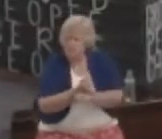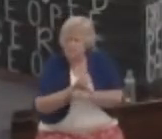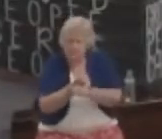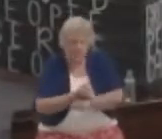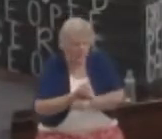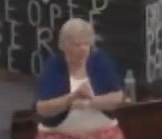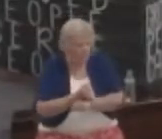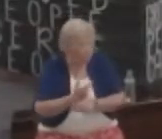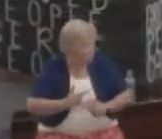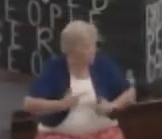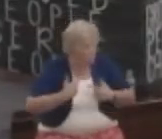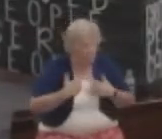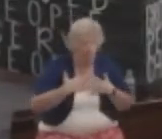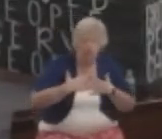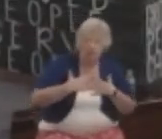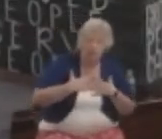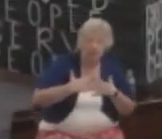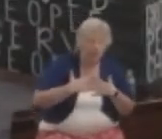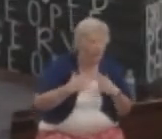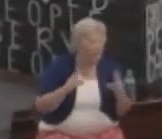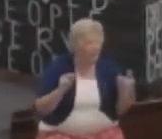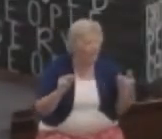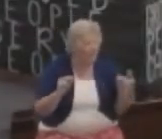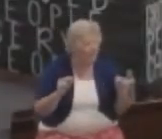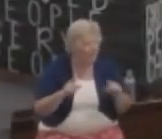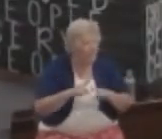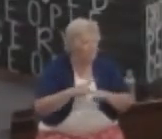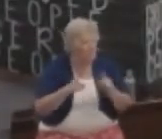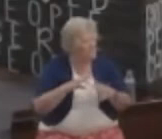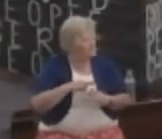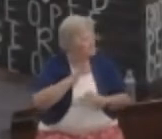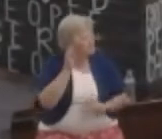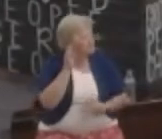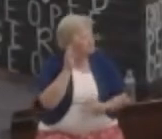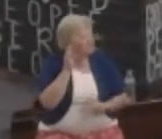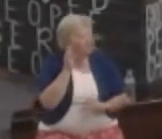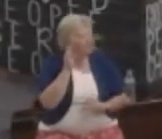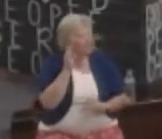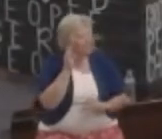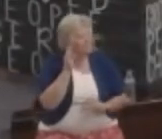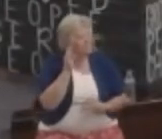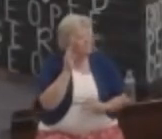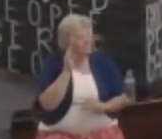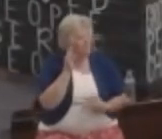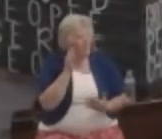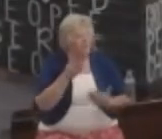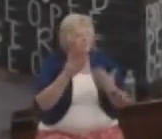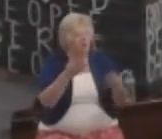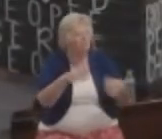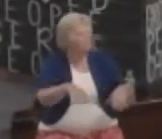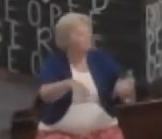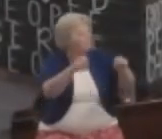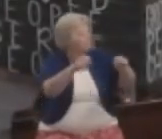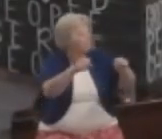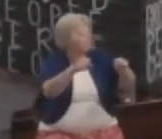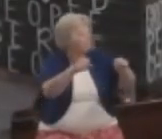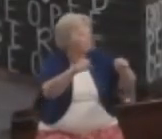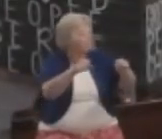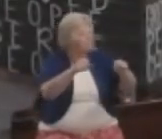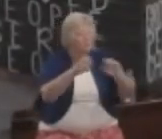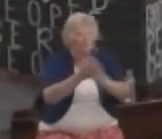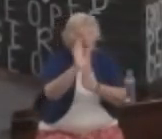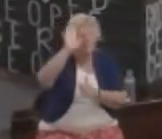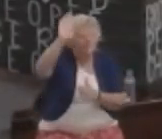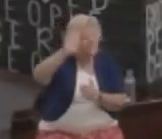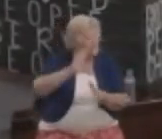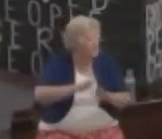so that you live in fear again. Rather, the Spirit you received brought about your adoption to sonship. And by Him we